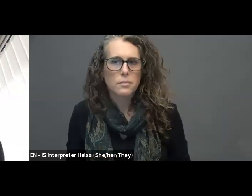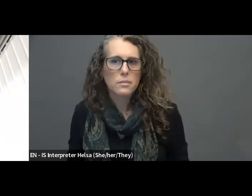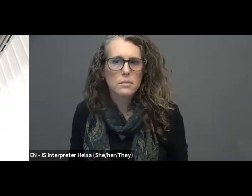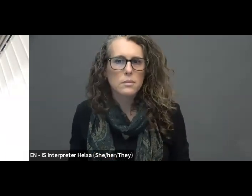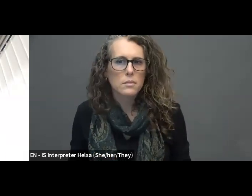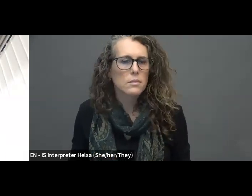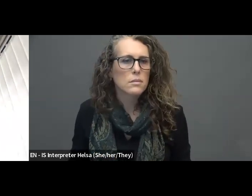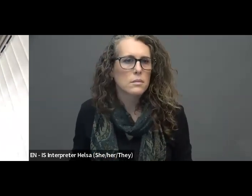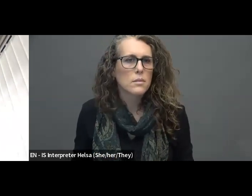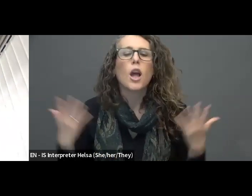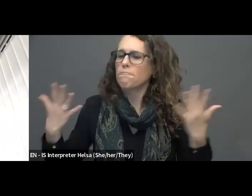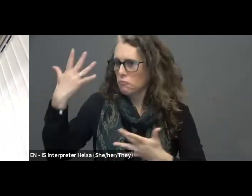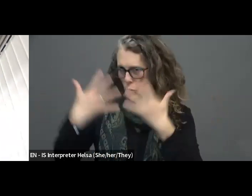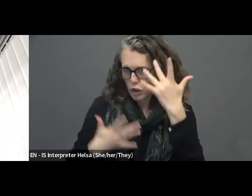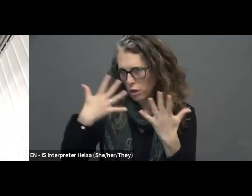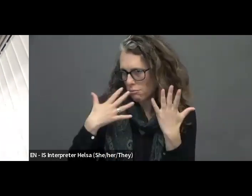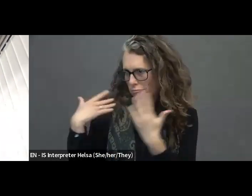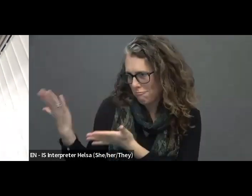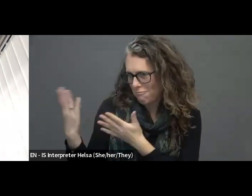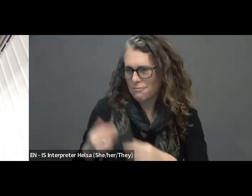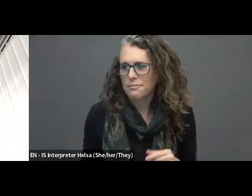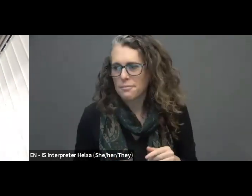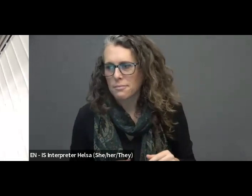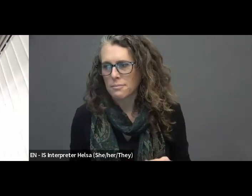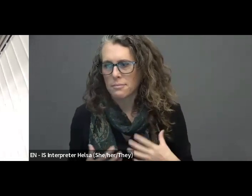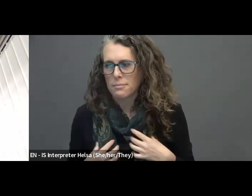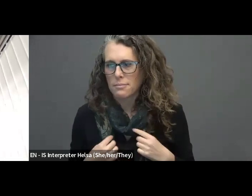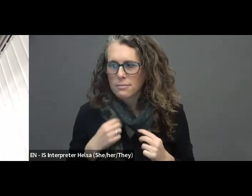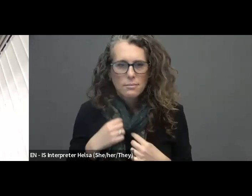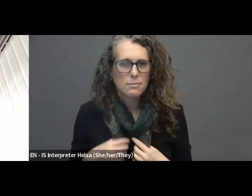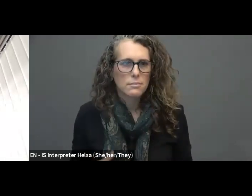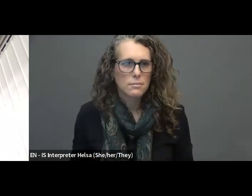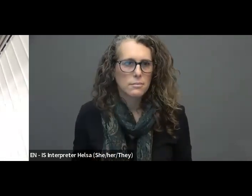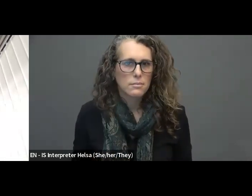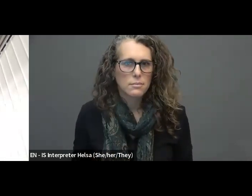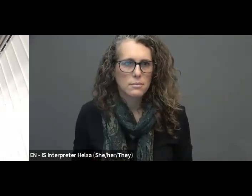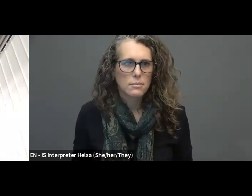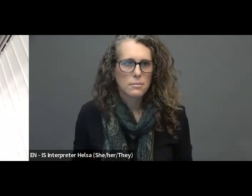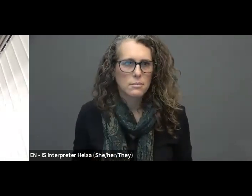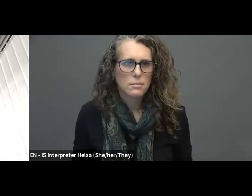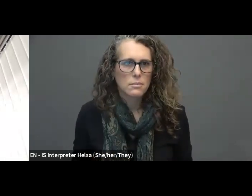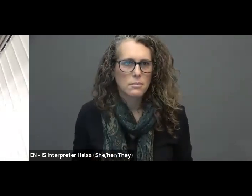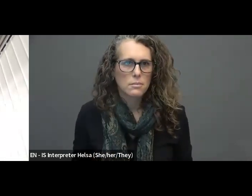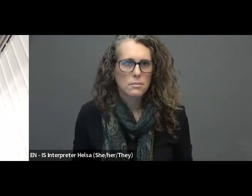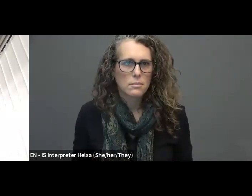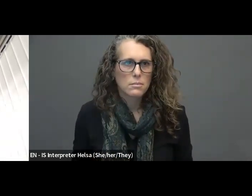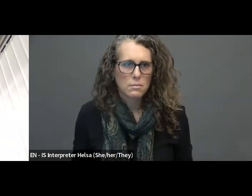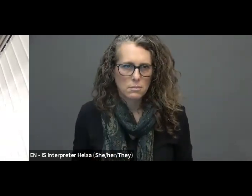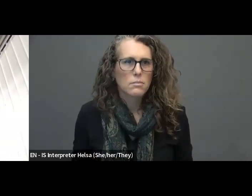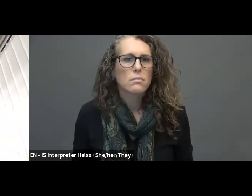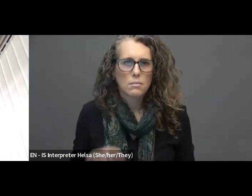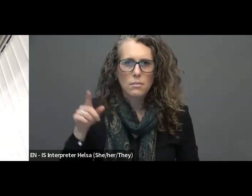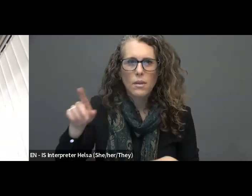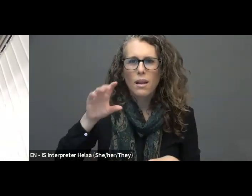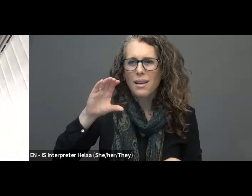So these are the results, just very briefly. We had quite a good model fit. So the RASH measures